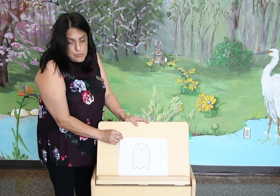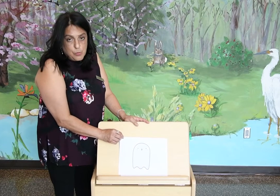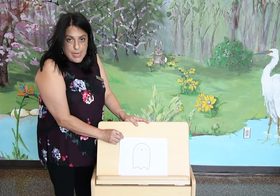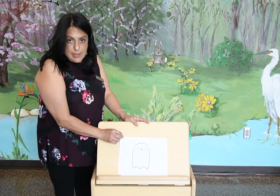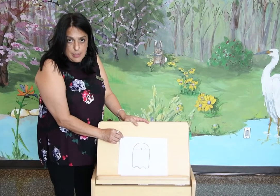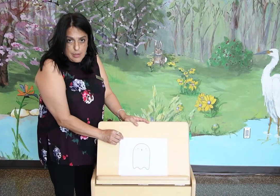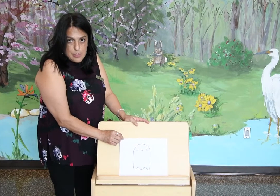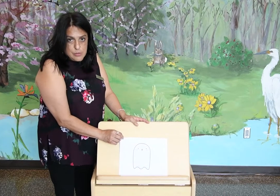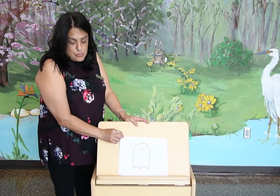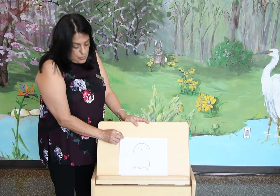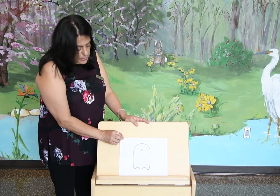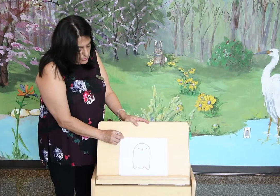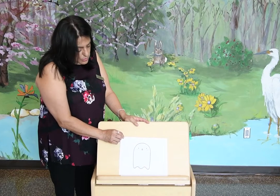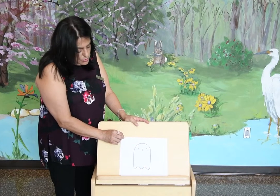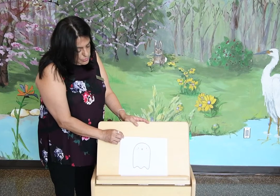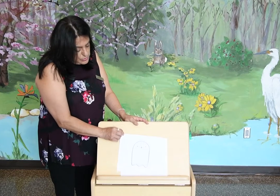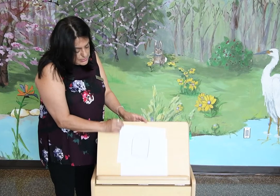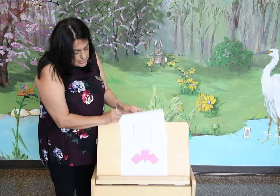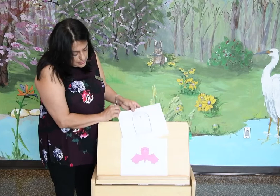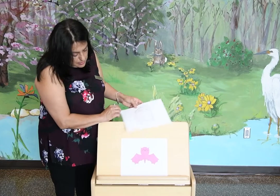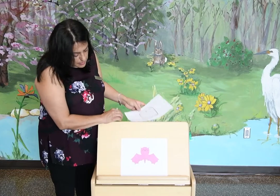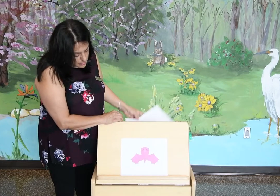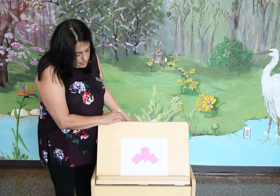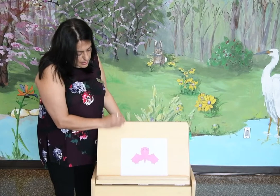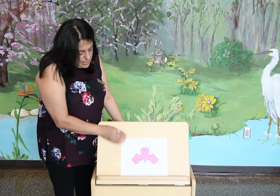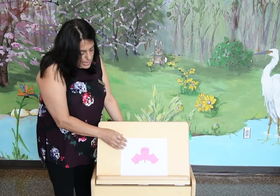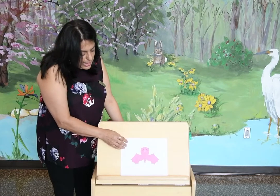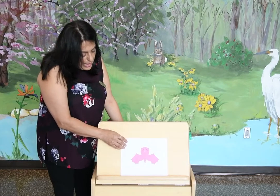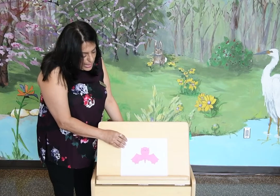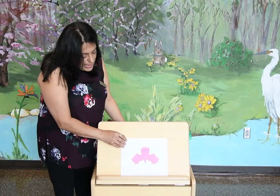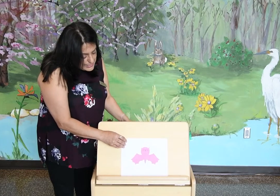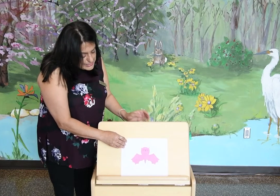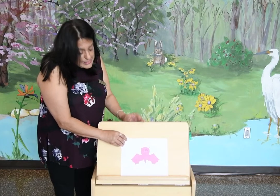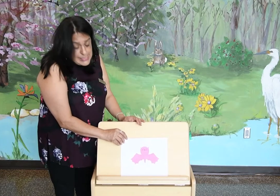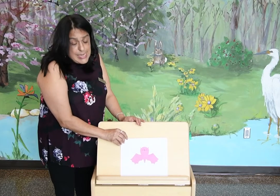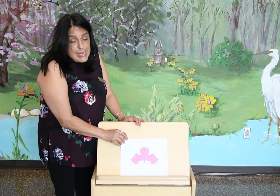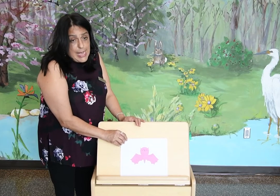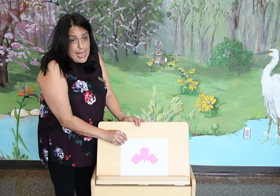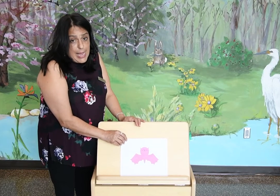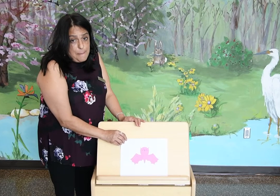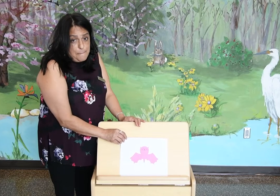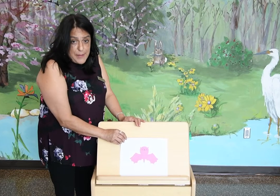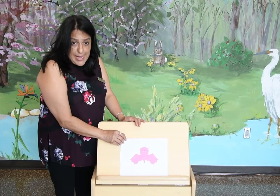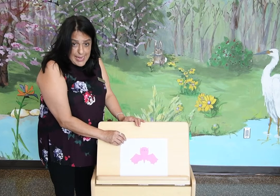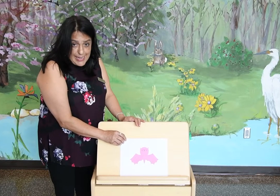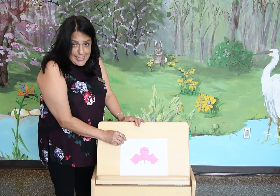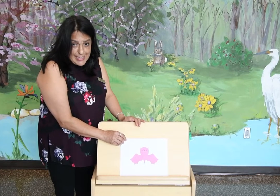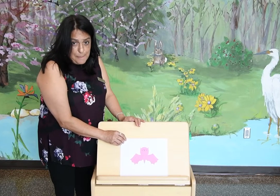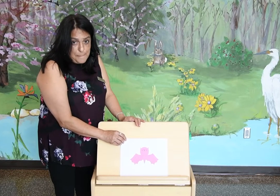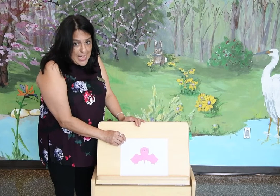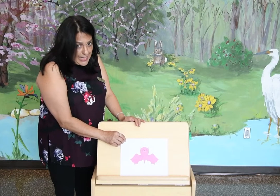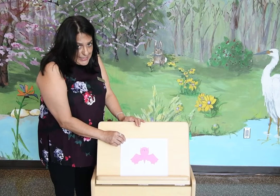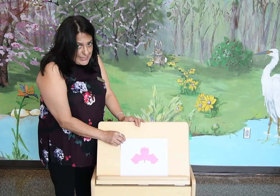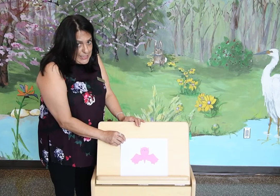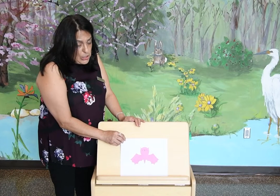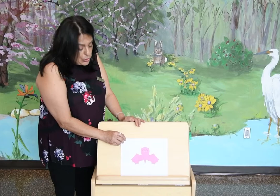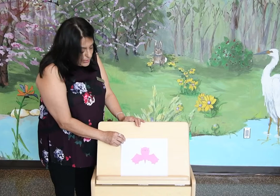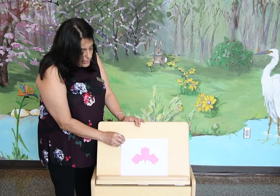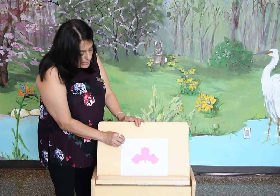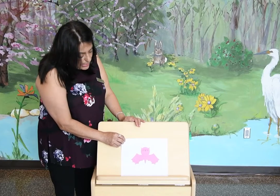White ghost, what do you see? I see a pink bat looking at